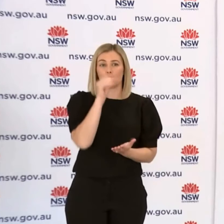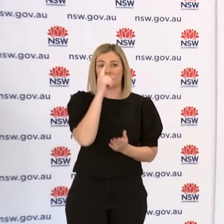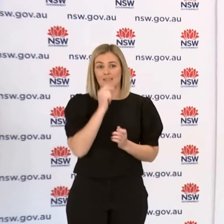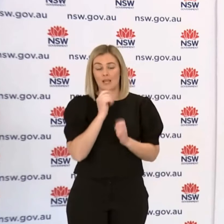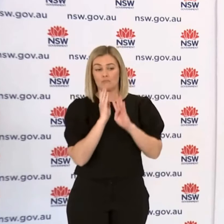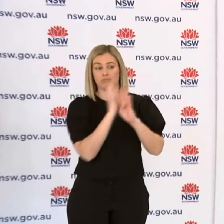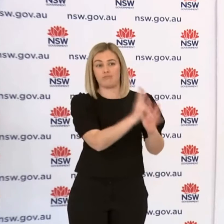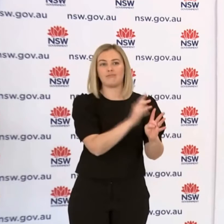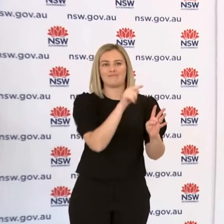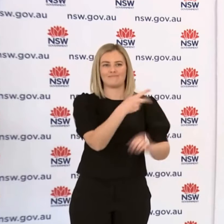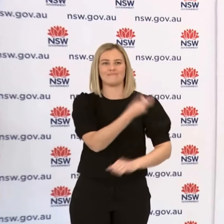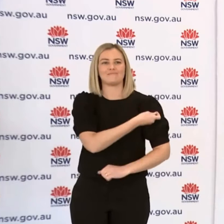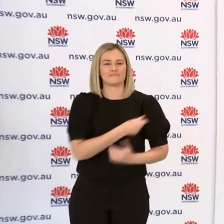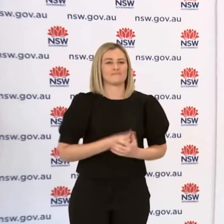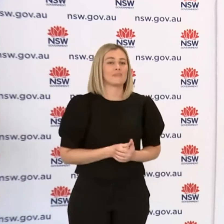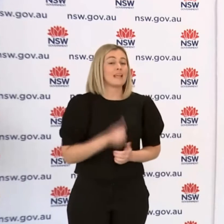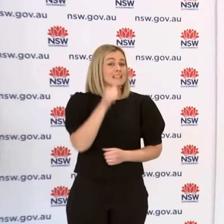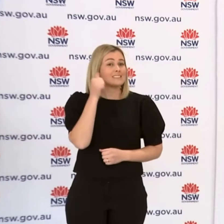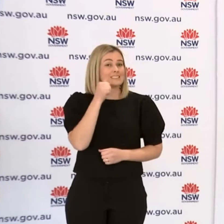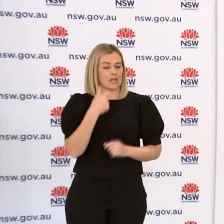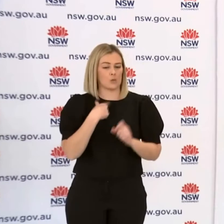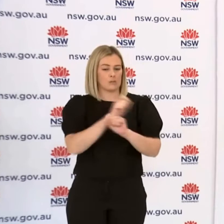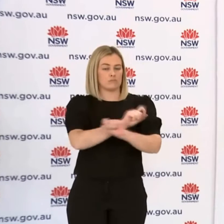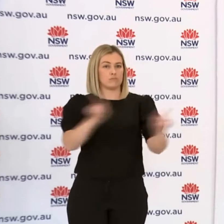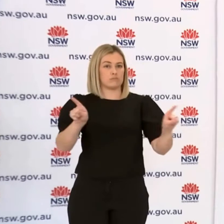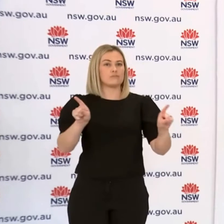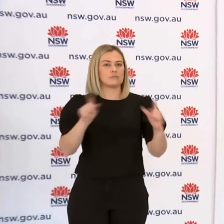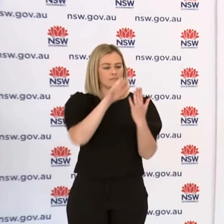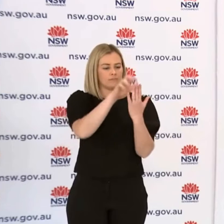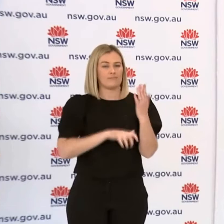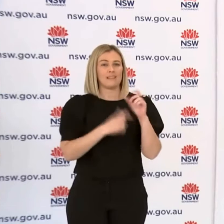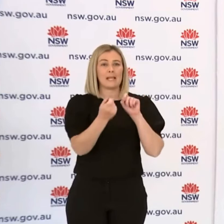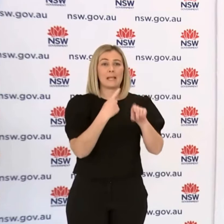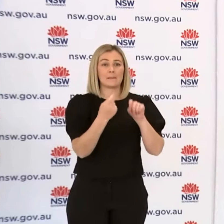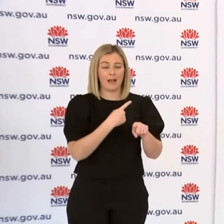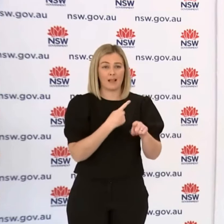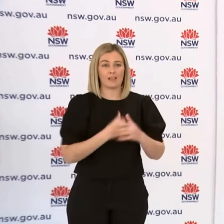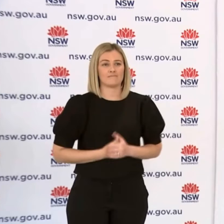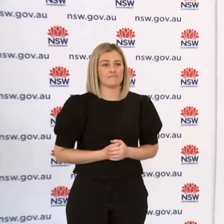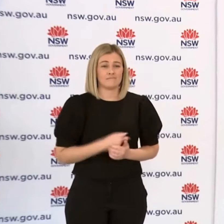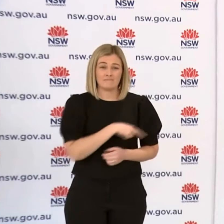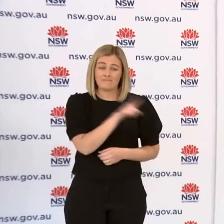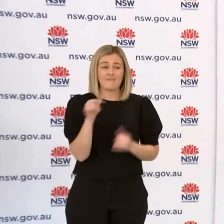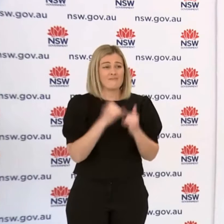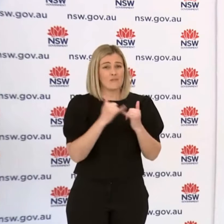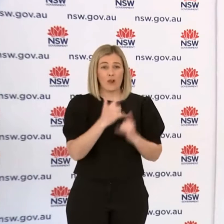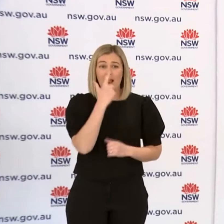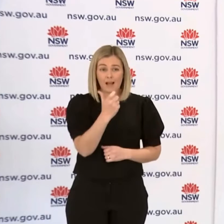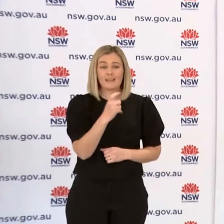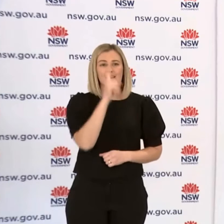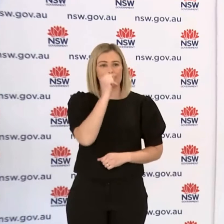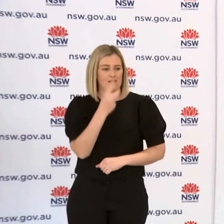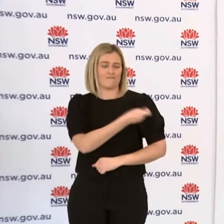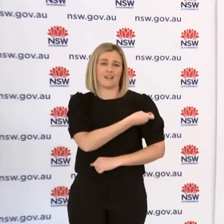link sent out yesterday. Don't waste time. This is your big chance. This is your chance for gold, as I said yesterday, to